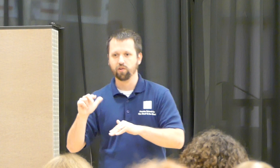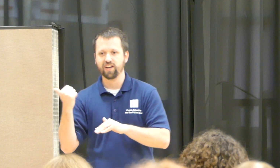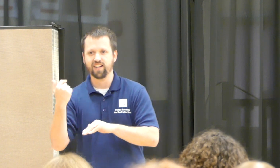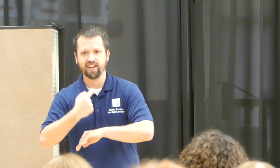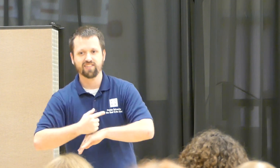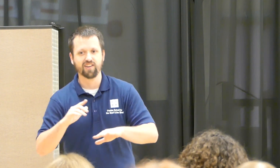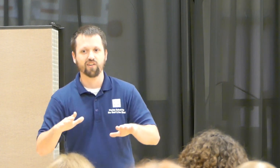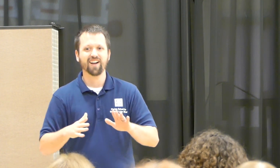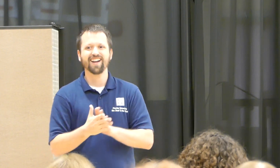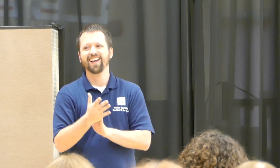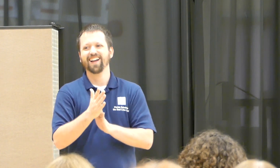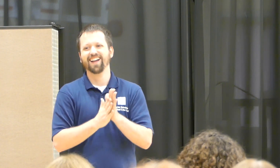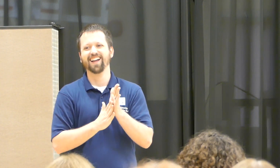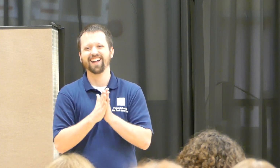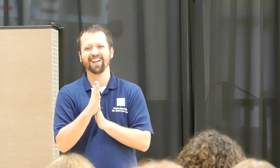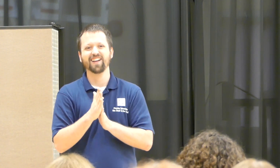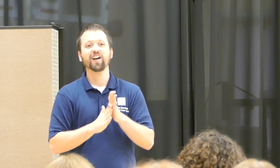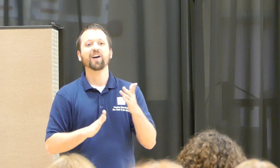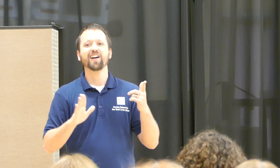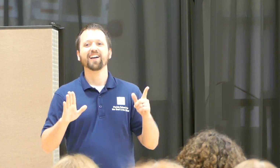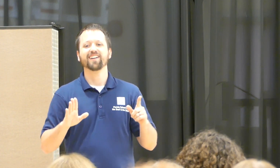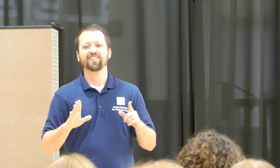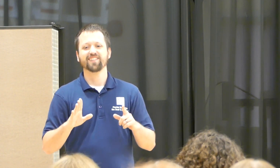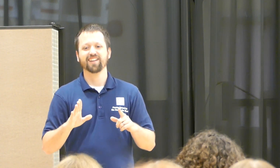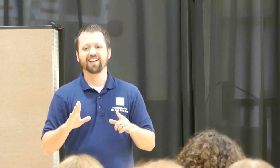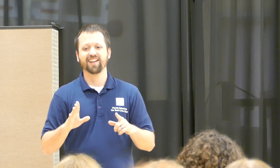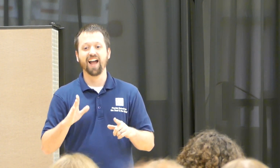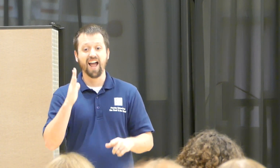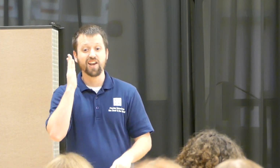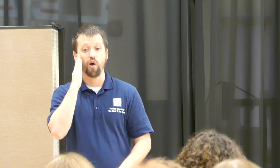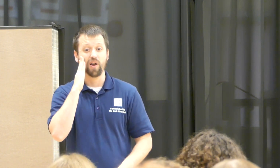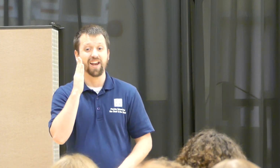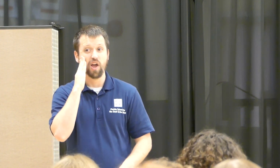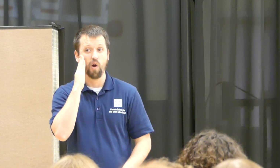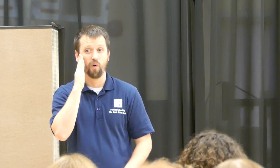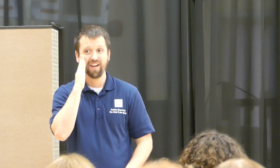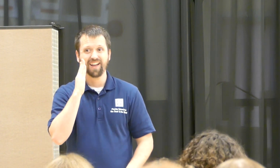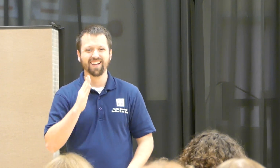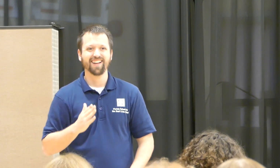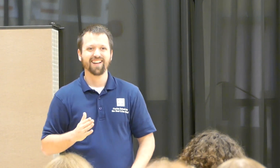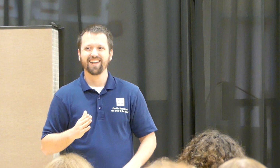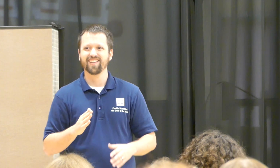3-year-old. So, wait till 15. I know.